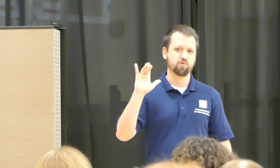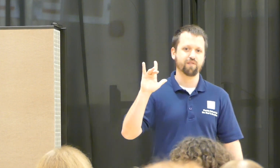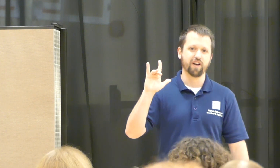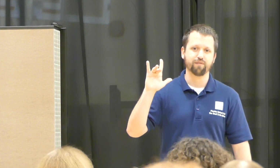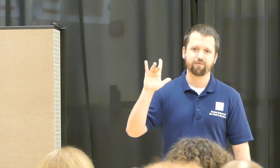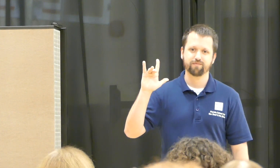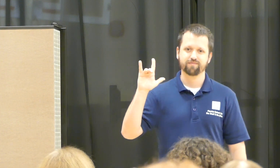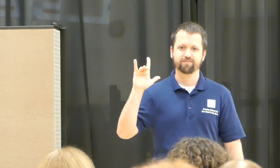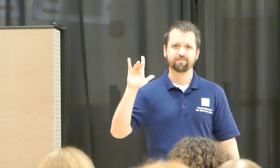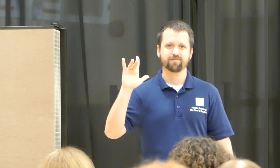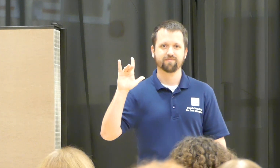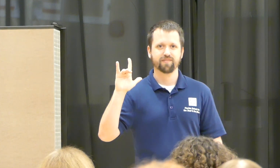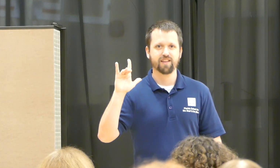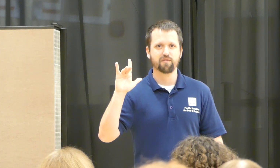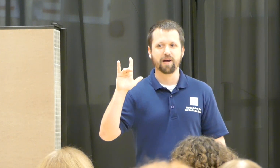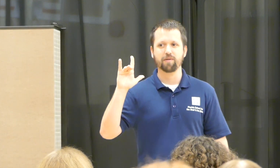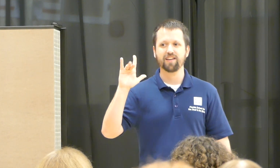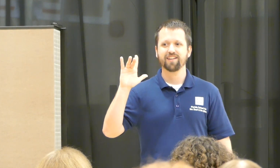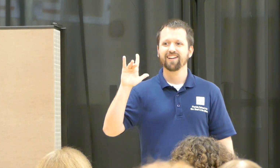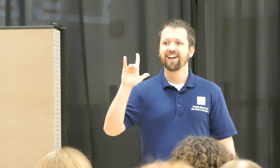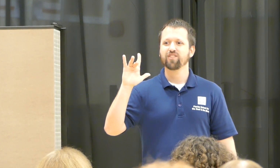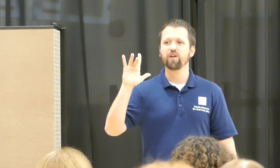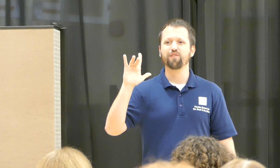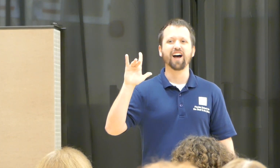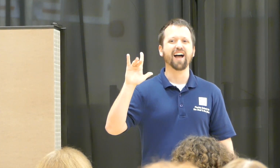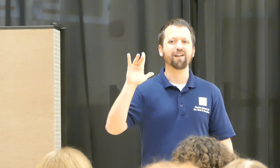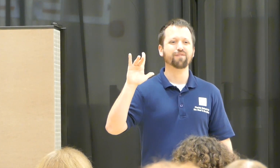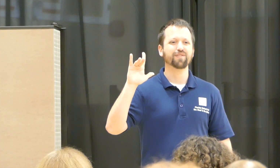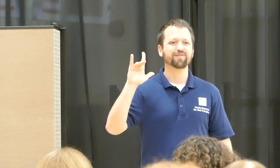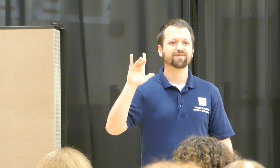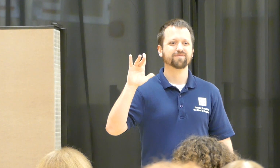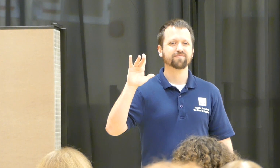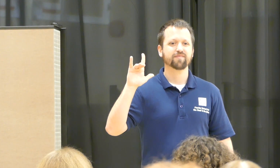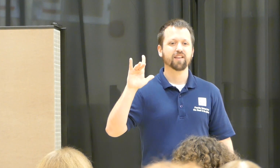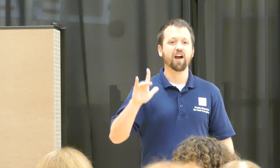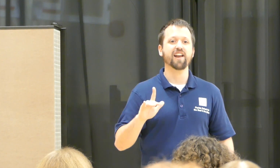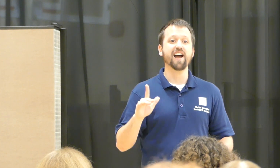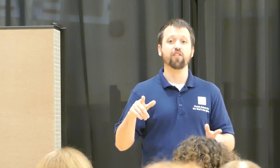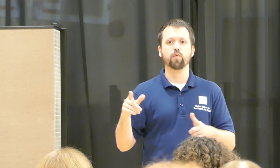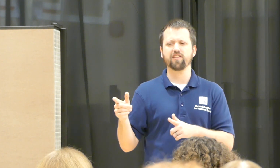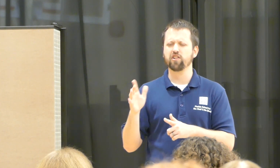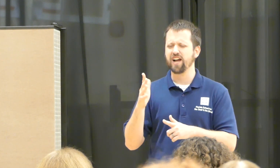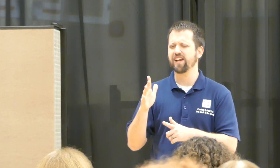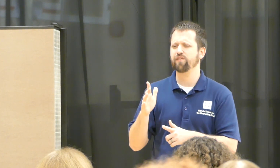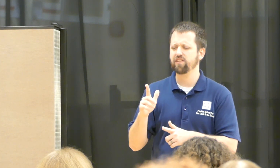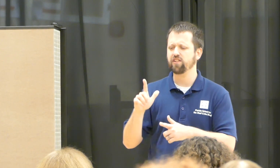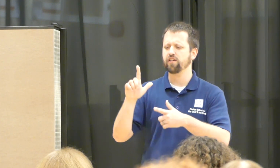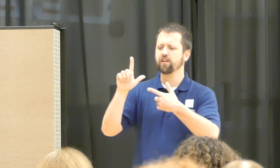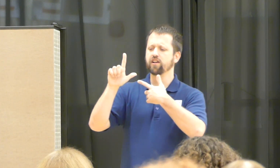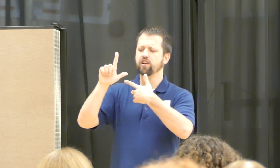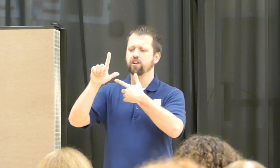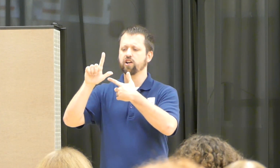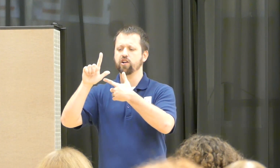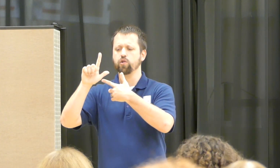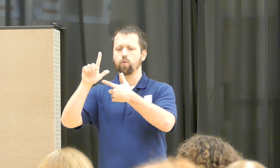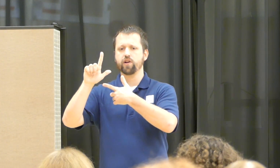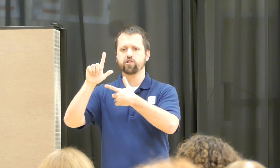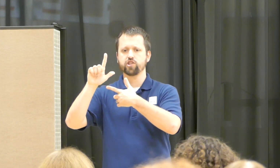25. Enough about me. 25. All right, now the rest are kind of easier. You're going to do a weird 2